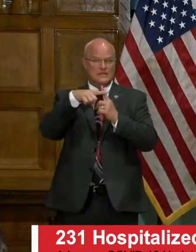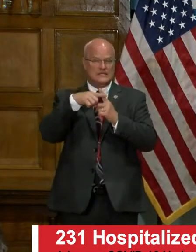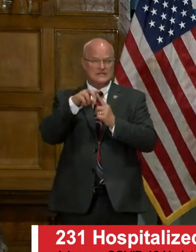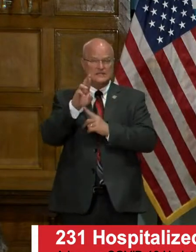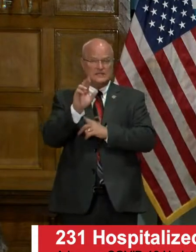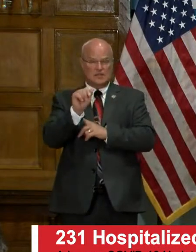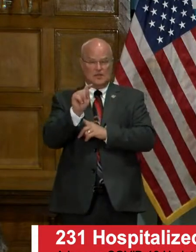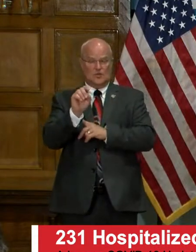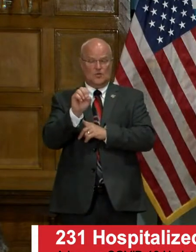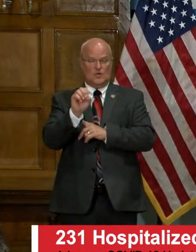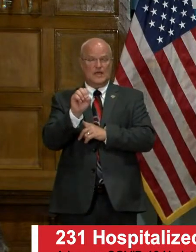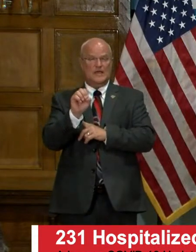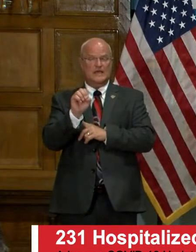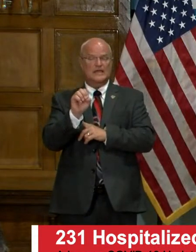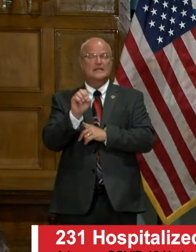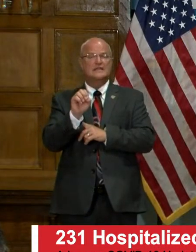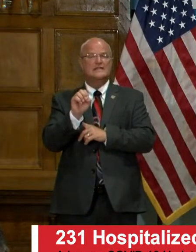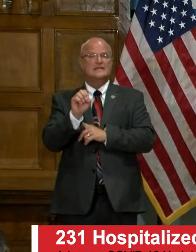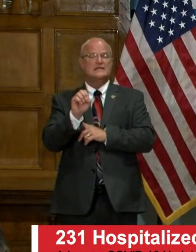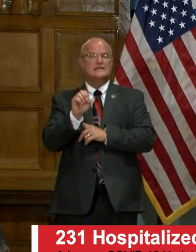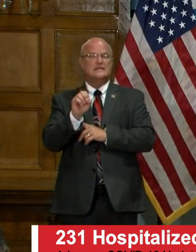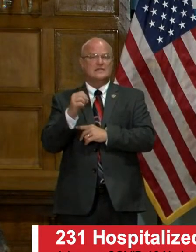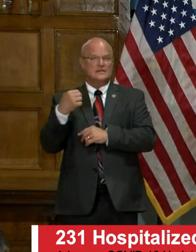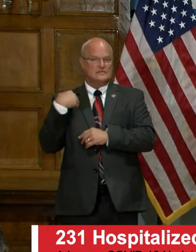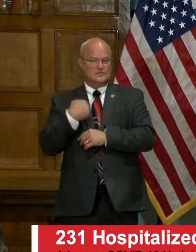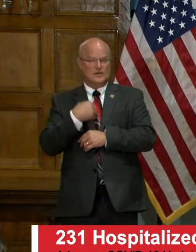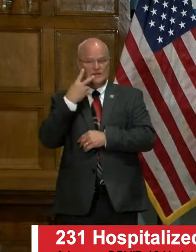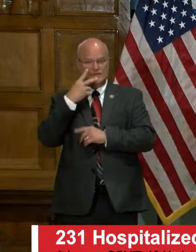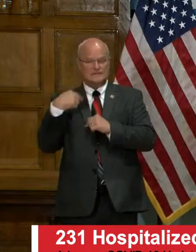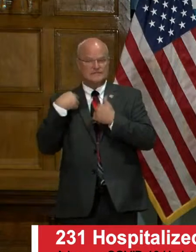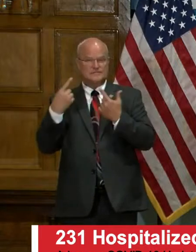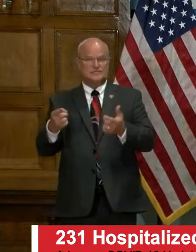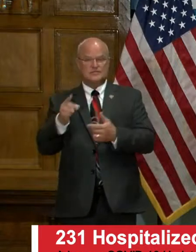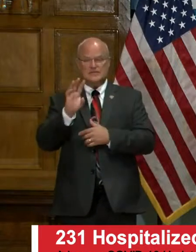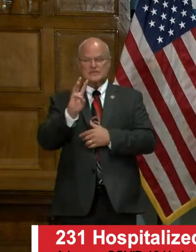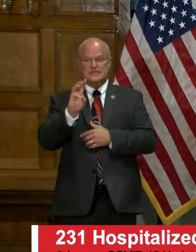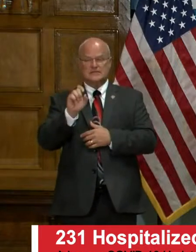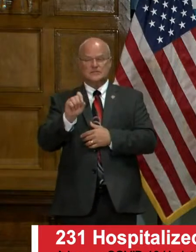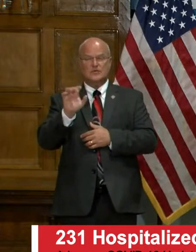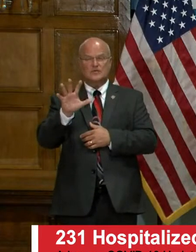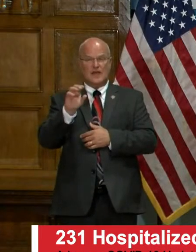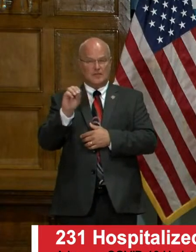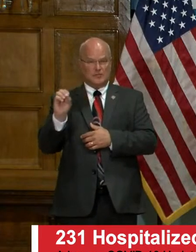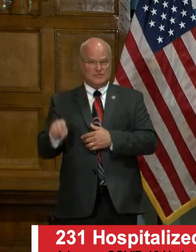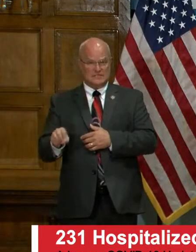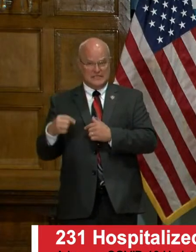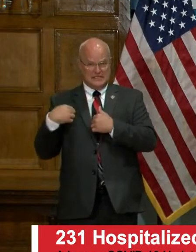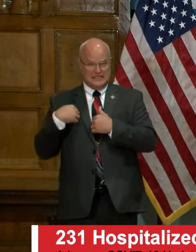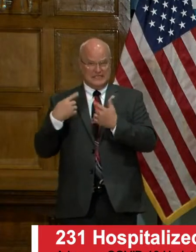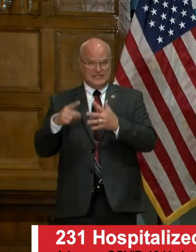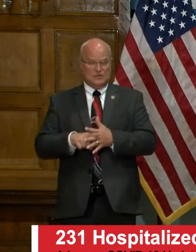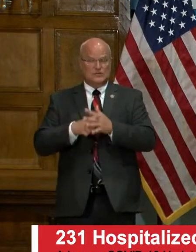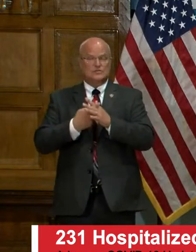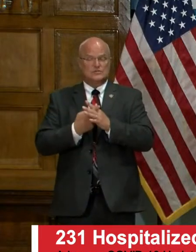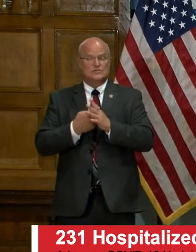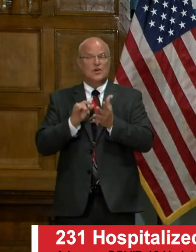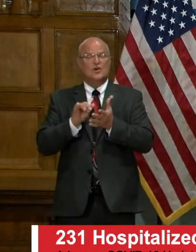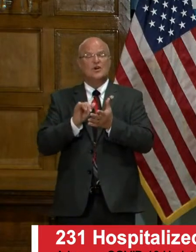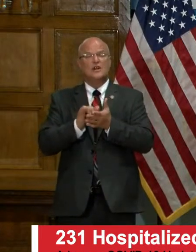positivity rate. The overall positivity rate that we've seen is 6.5%. Since we started